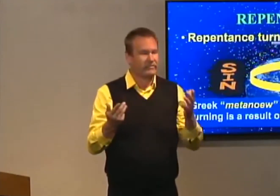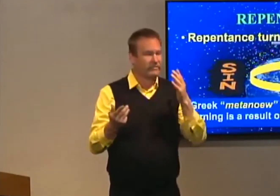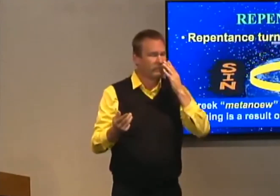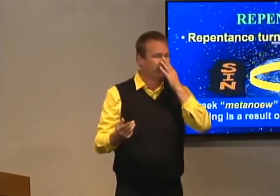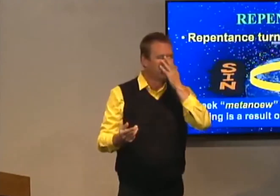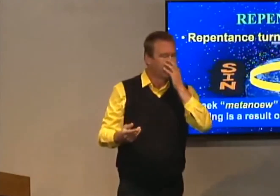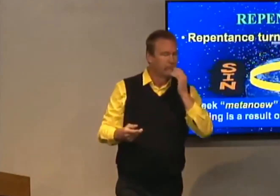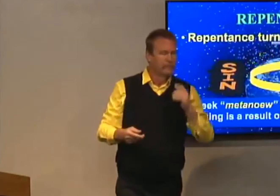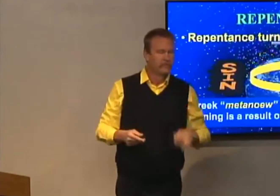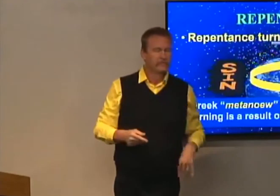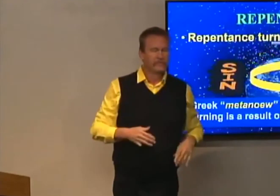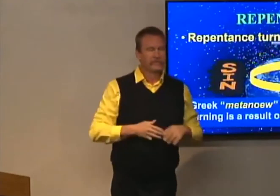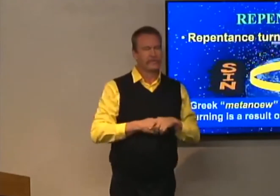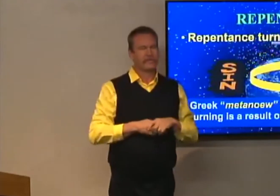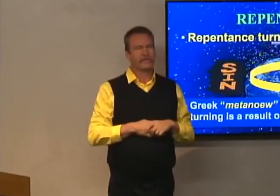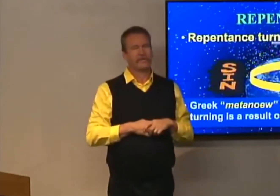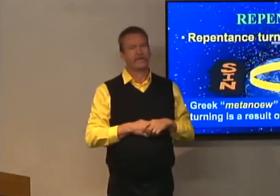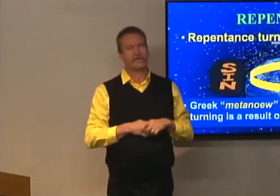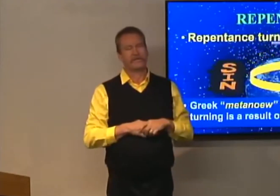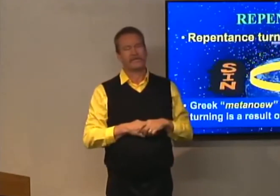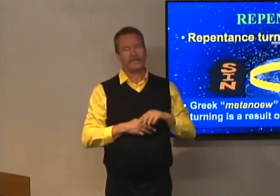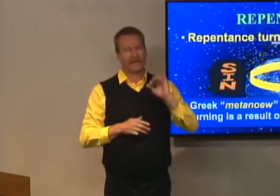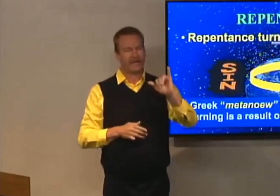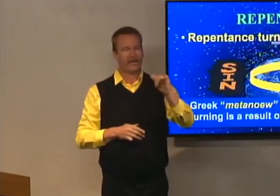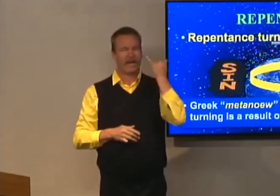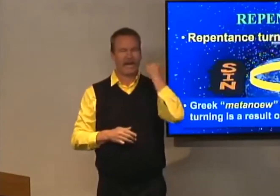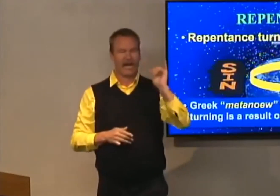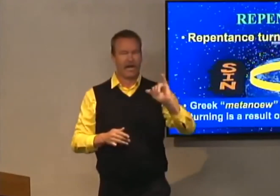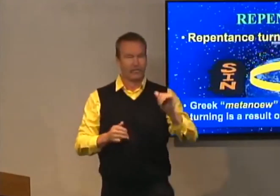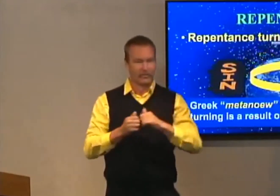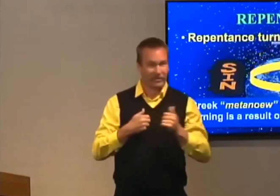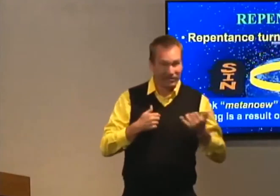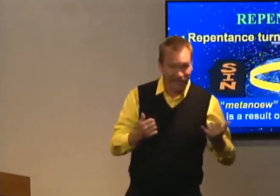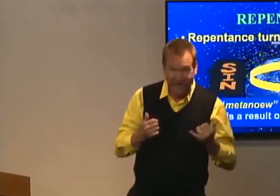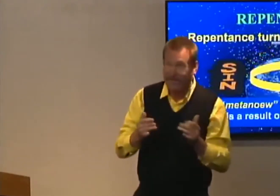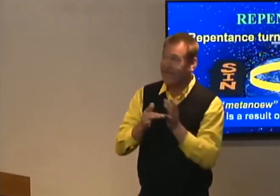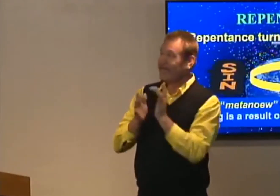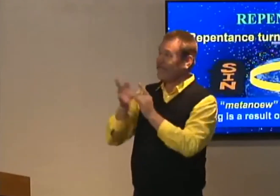left to live. Share the gospel like you only had a short amount of time left to live.